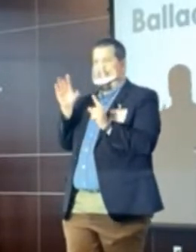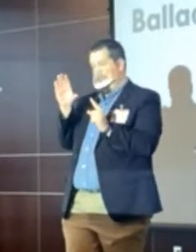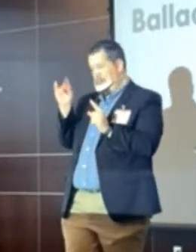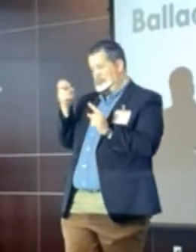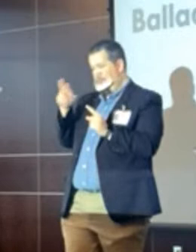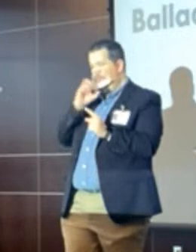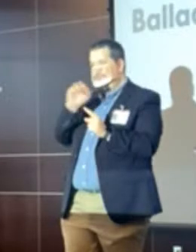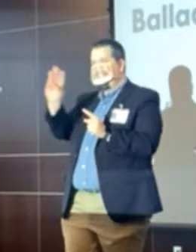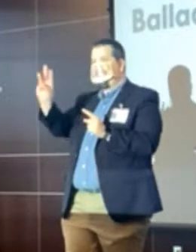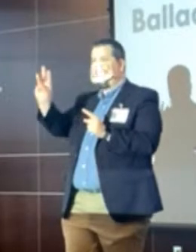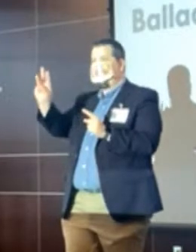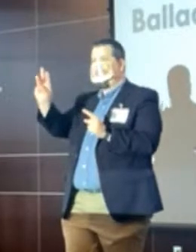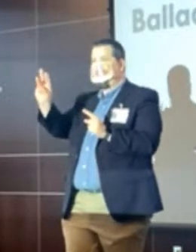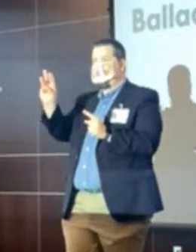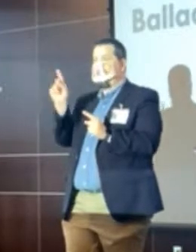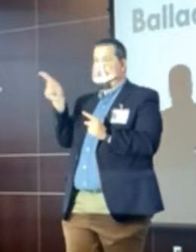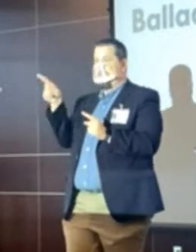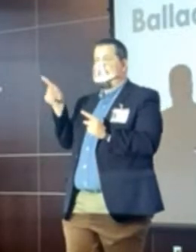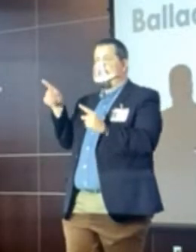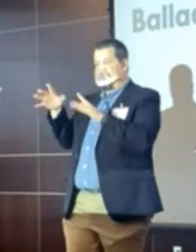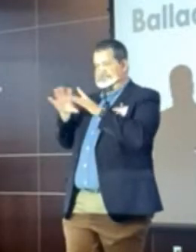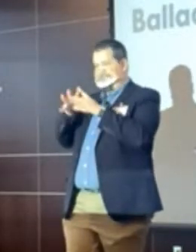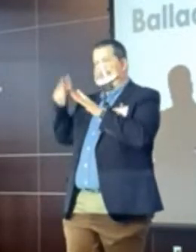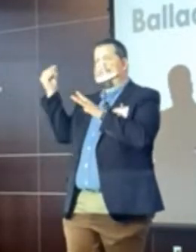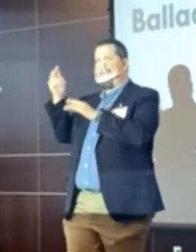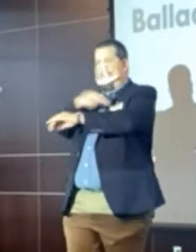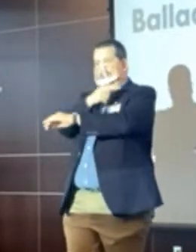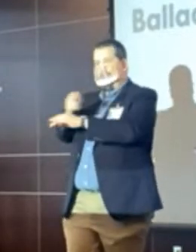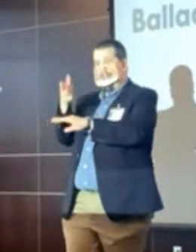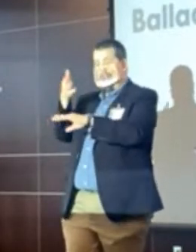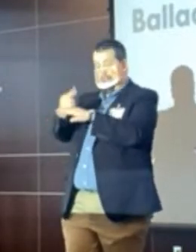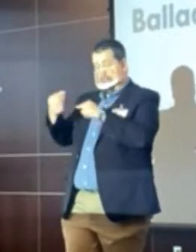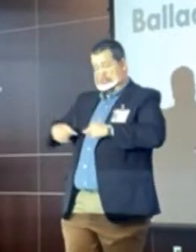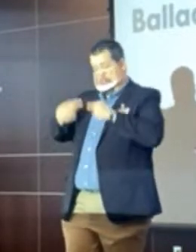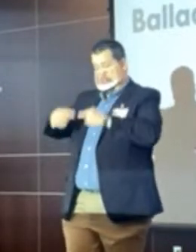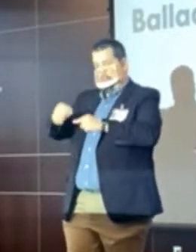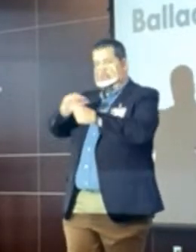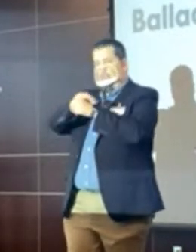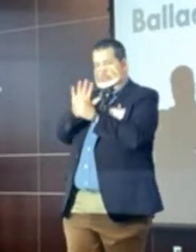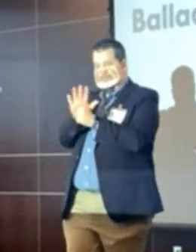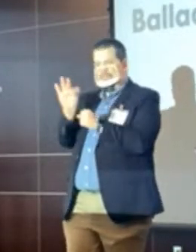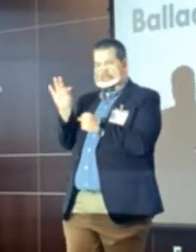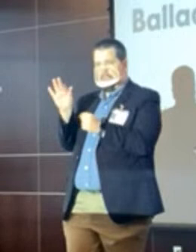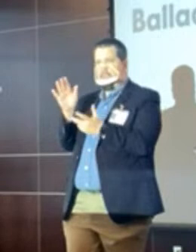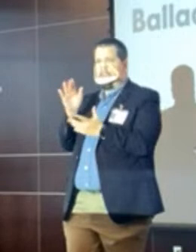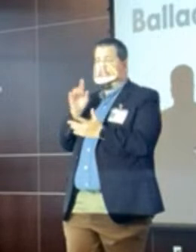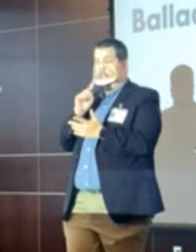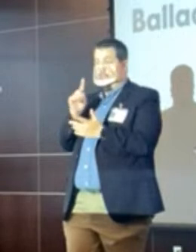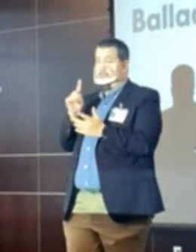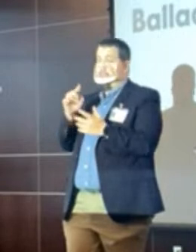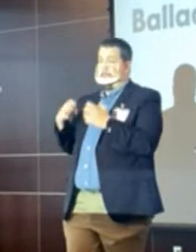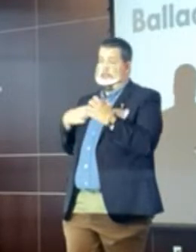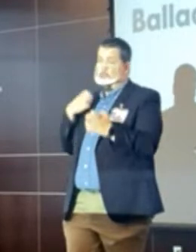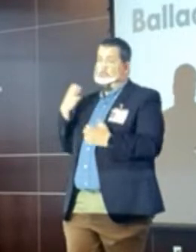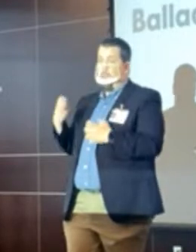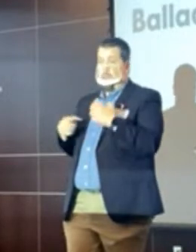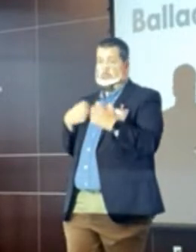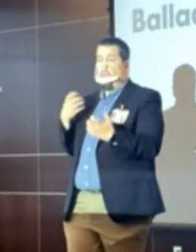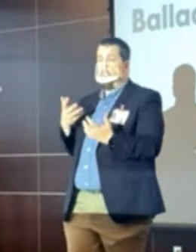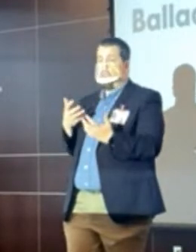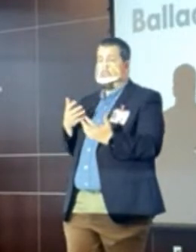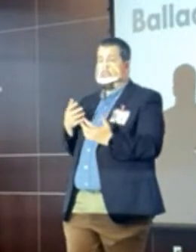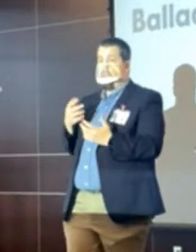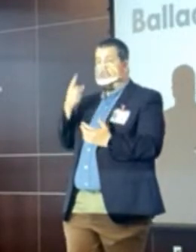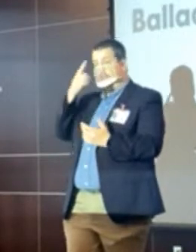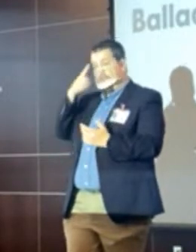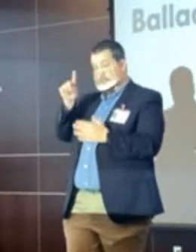Connor is 16 years old and was discharged after battling COVID-19. It was obviously very emotional, not